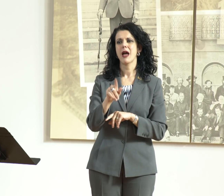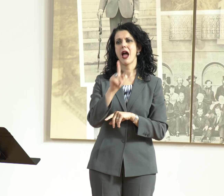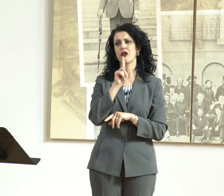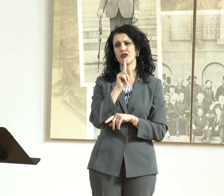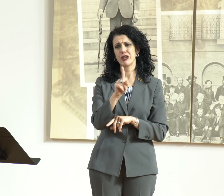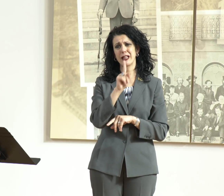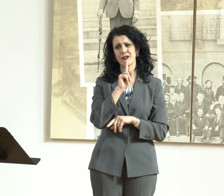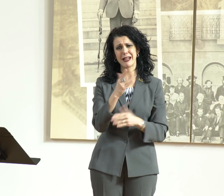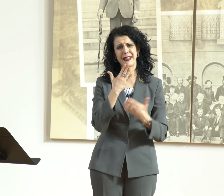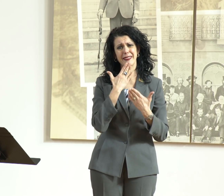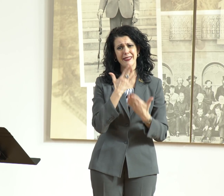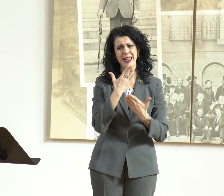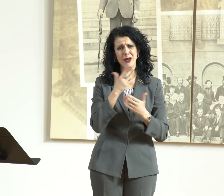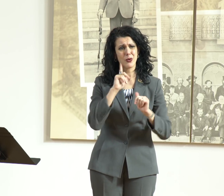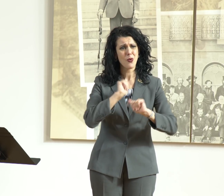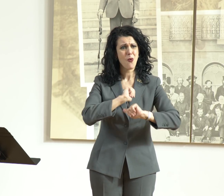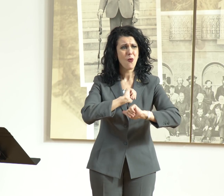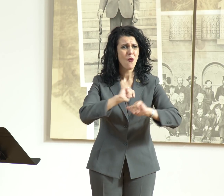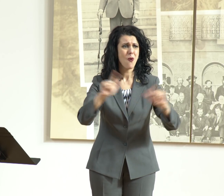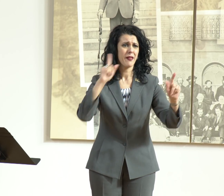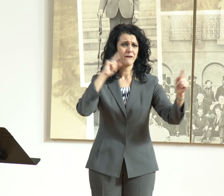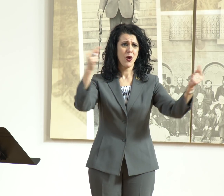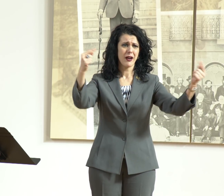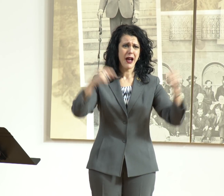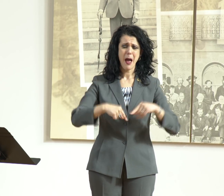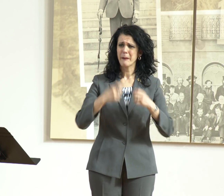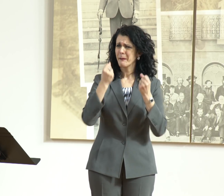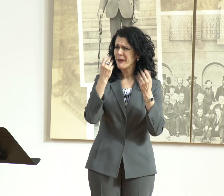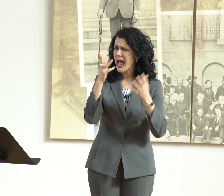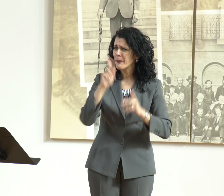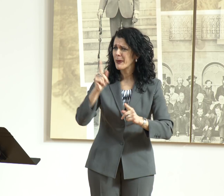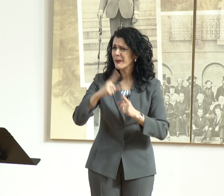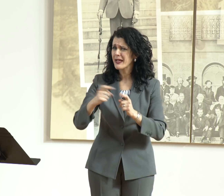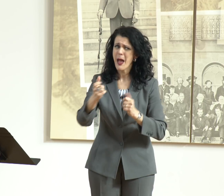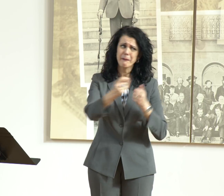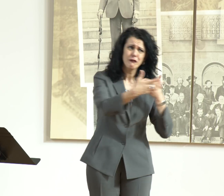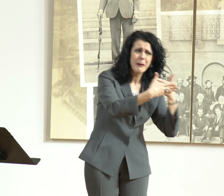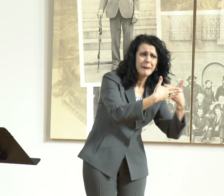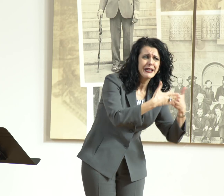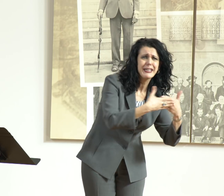I would now like to close by sincerely thanking you all for coming.